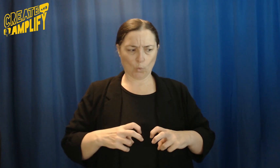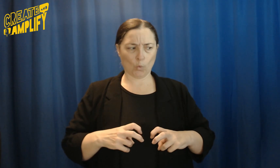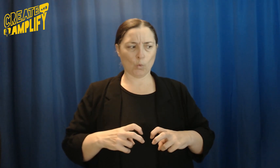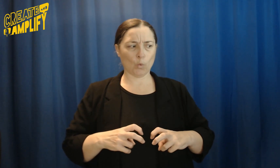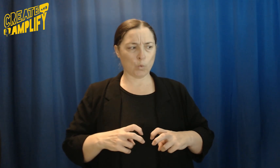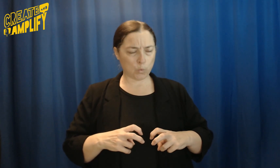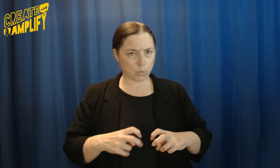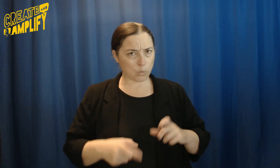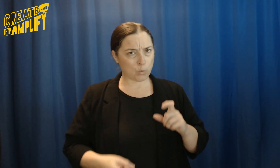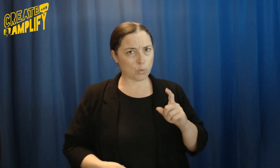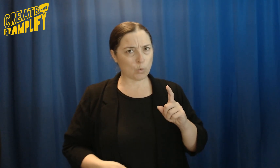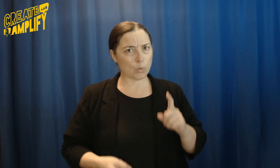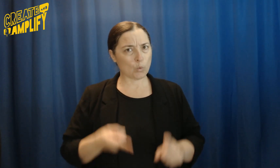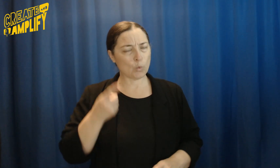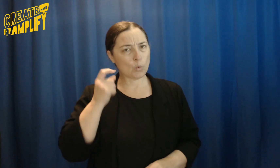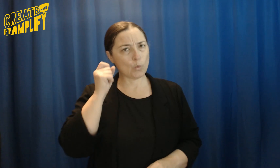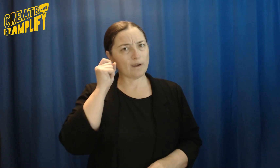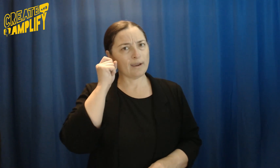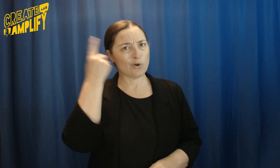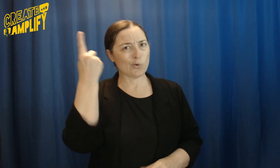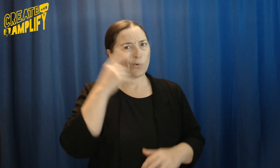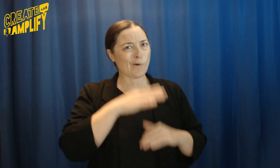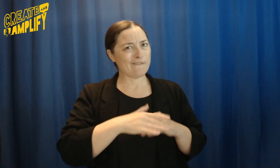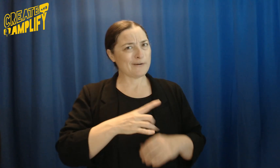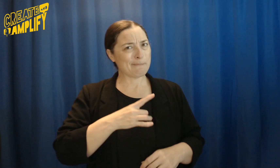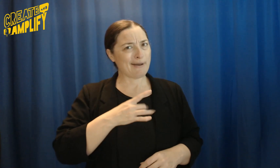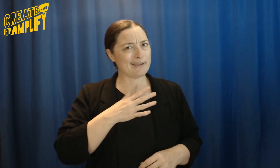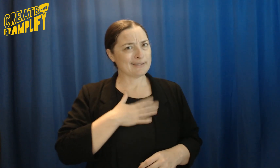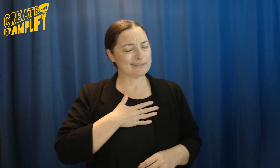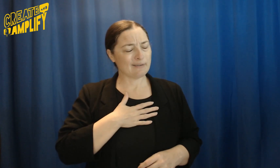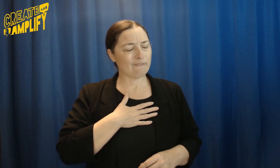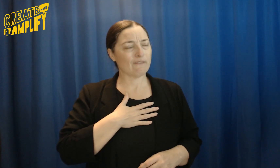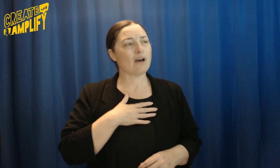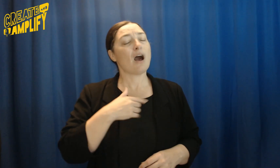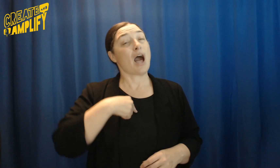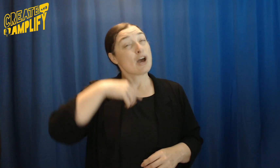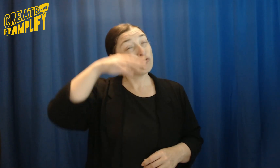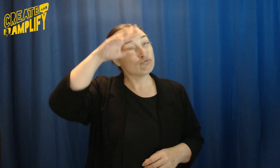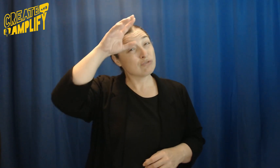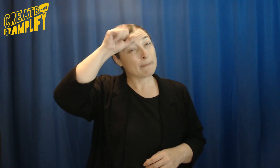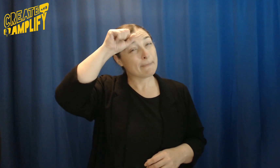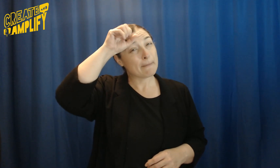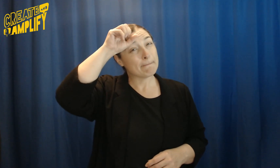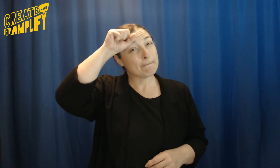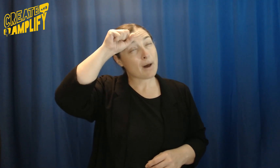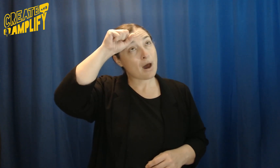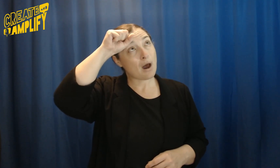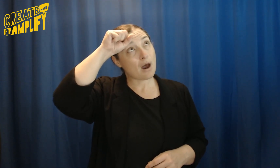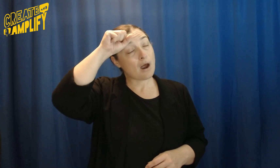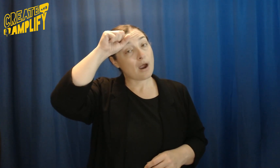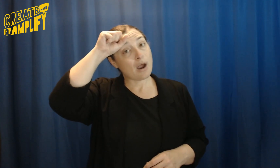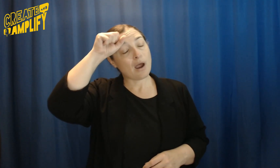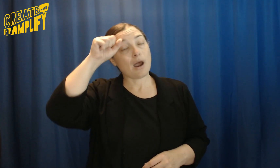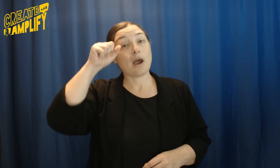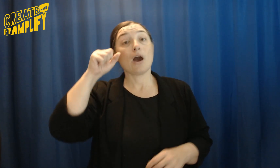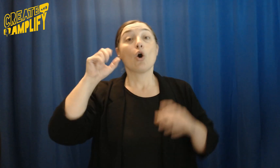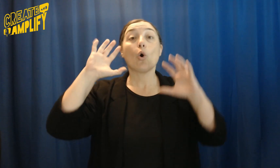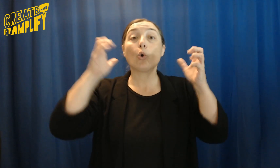really understand that about myself. And I remember I accidentally downloaded an audiobook that I thought was another audiobook.